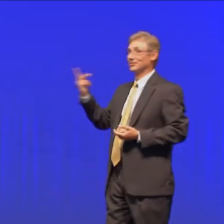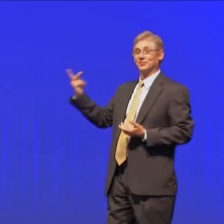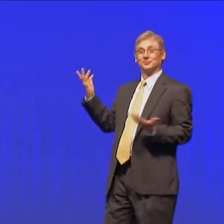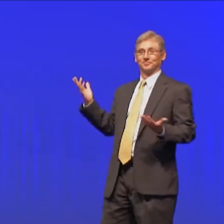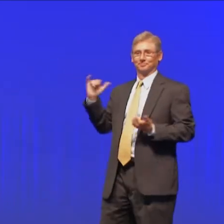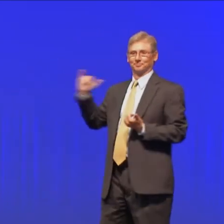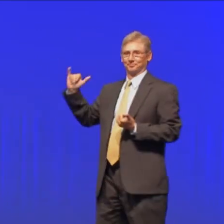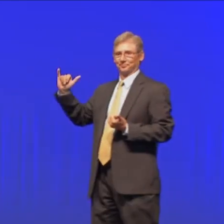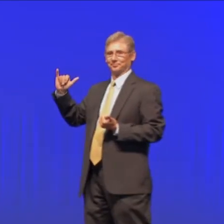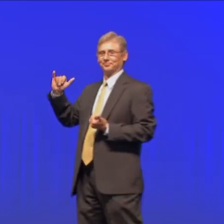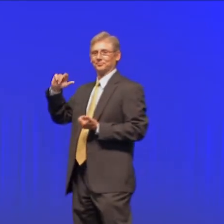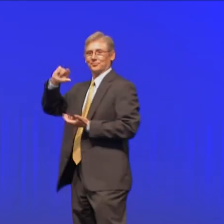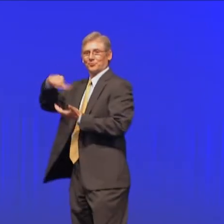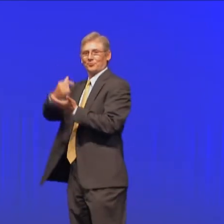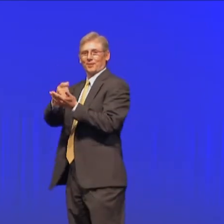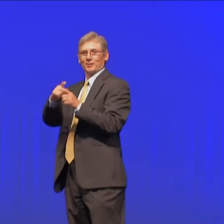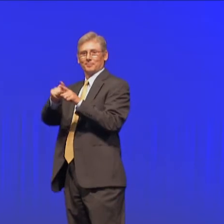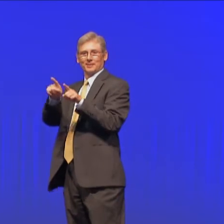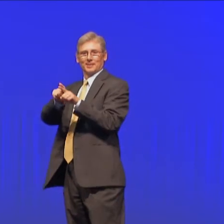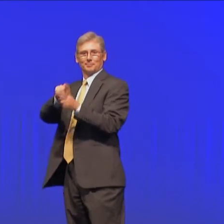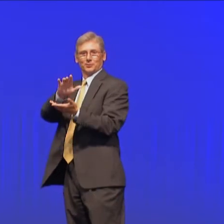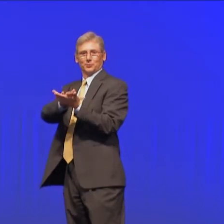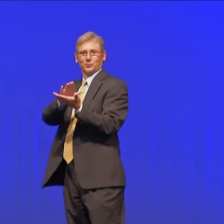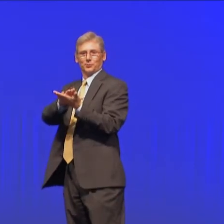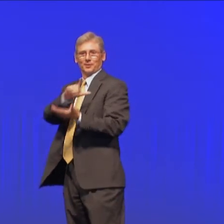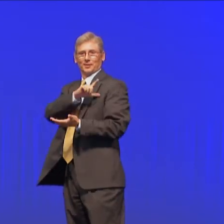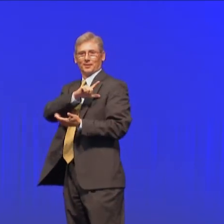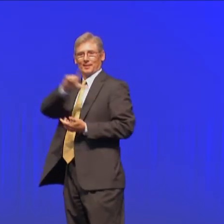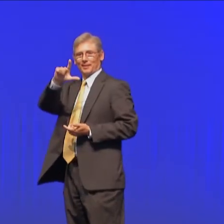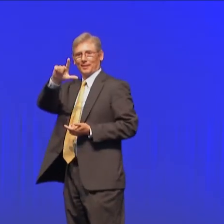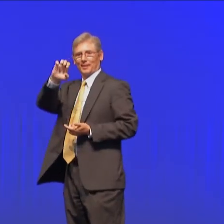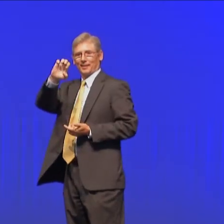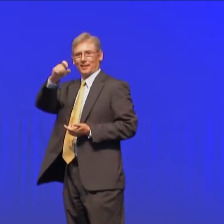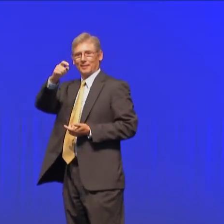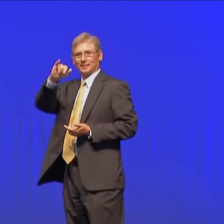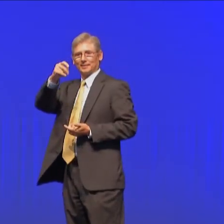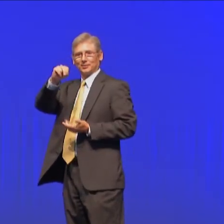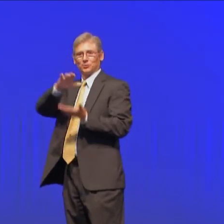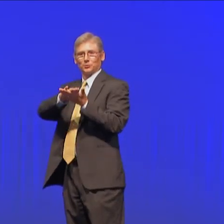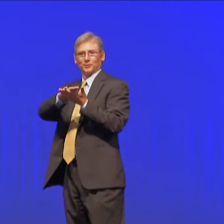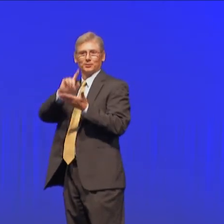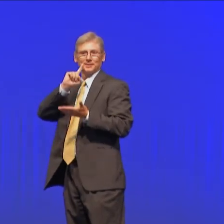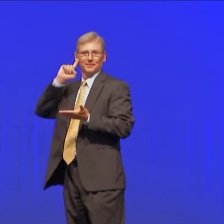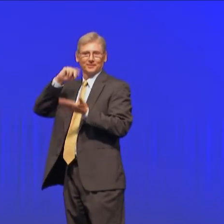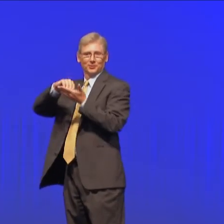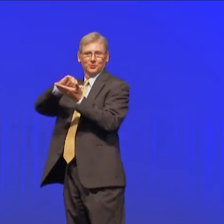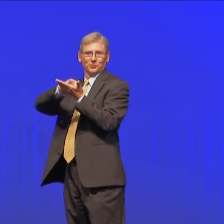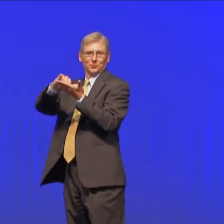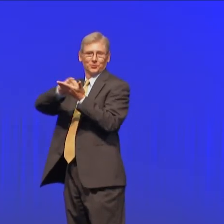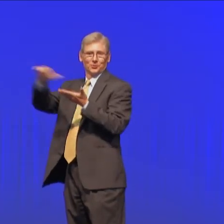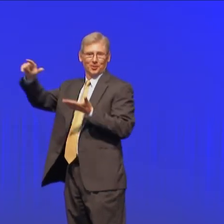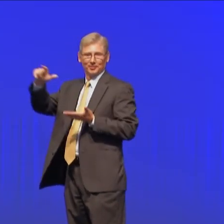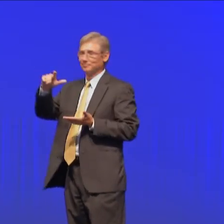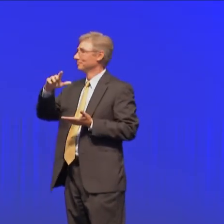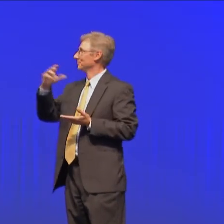them what we have in common. Okay, if we're not taking guesses, then we are both graduates of the Lexington School for the Deaf in New